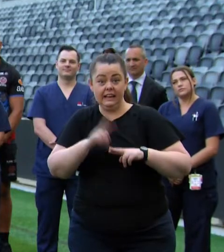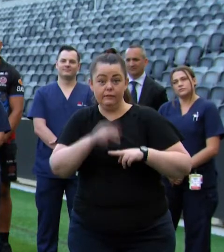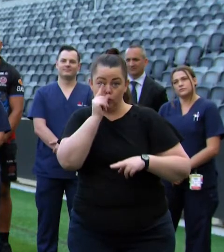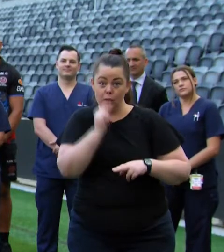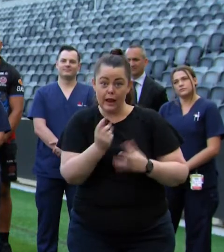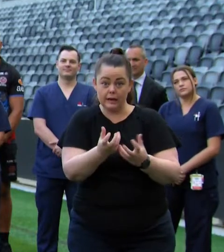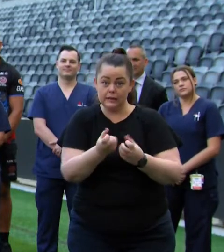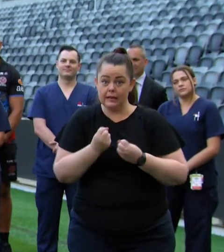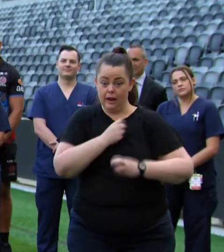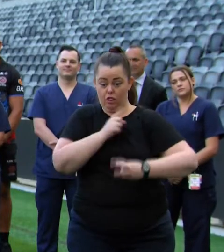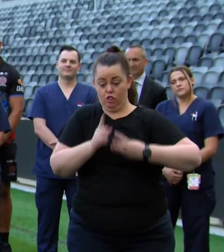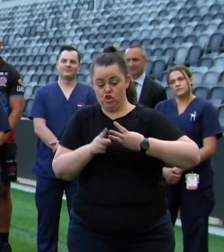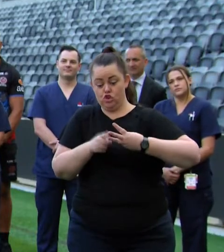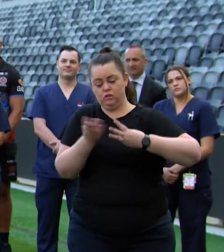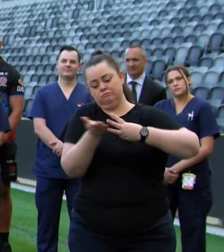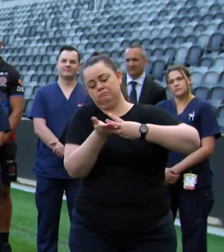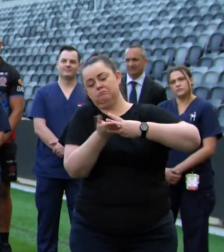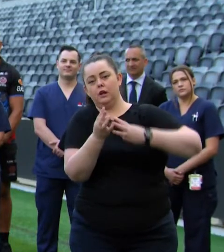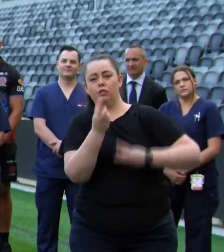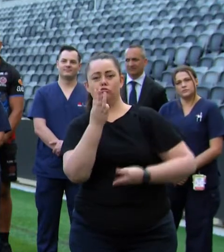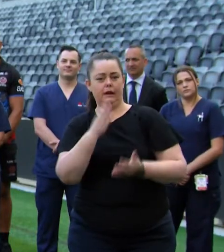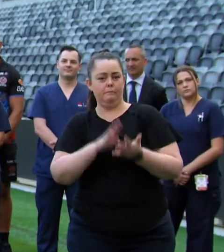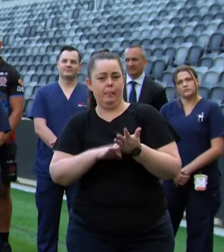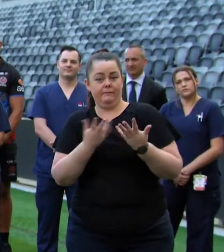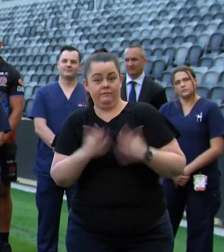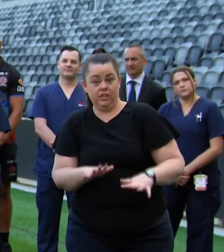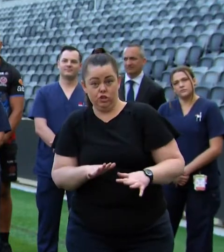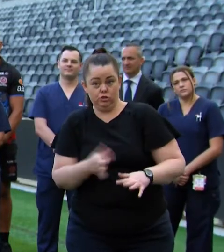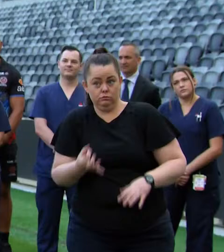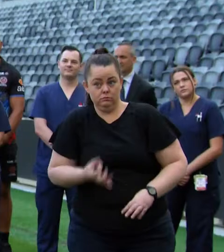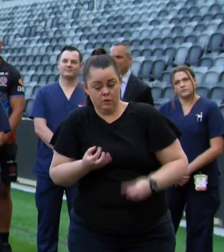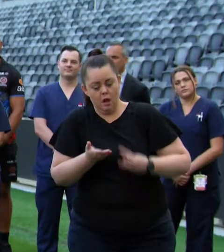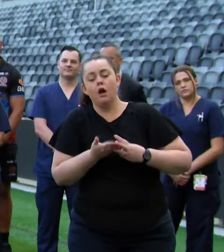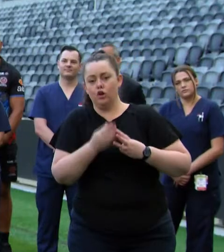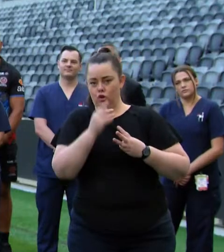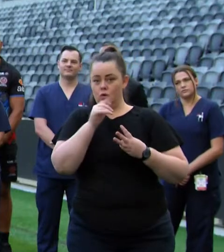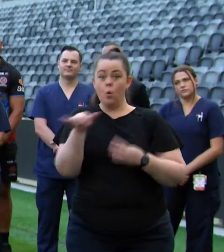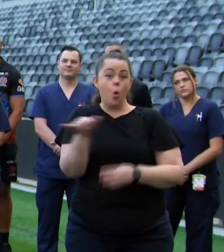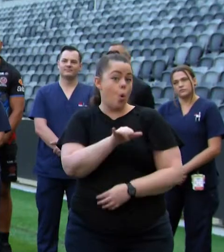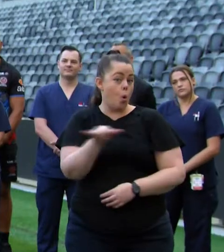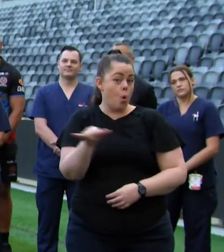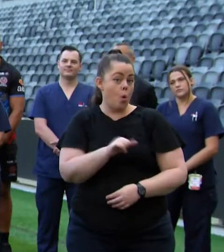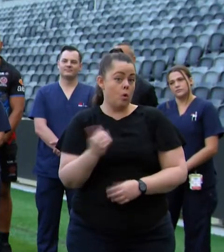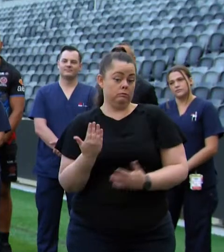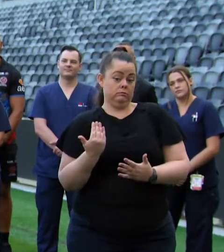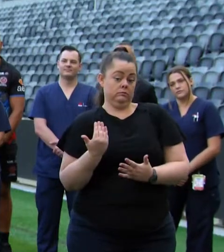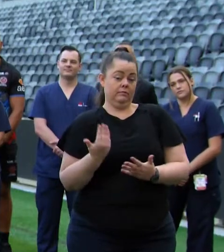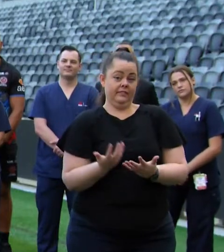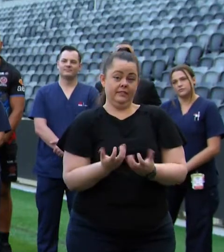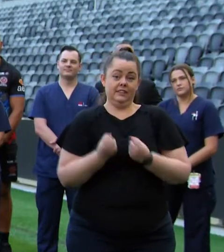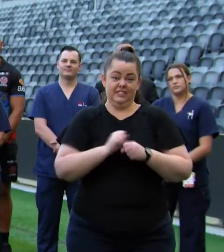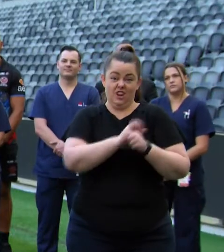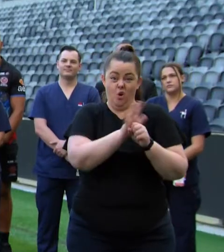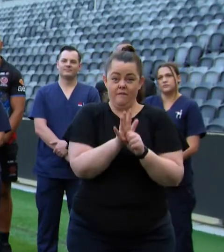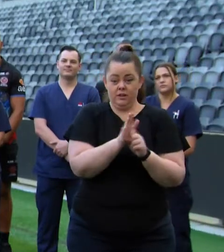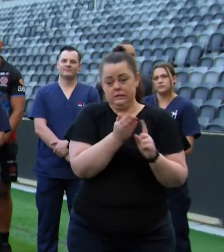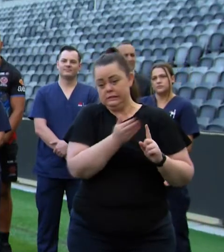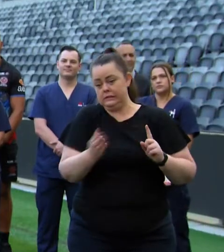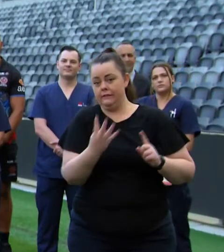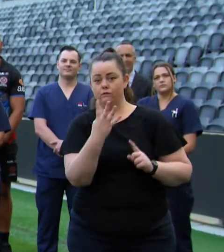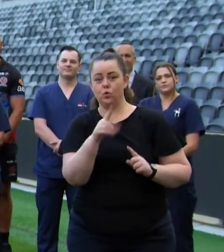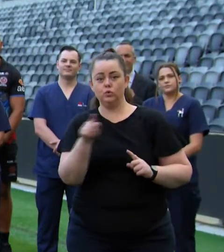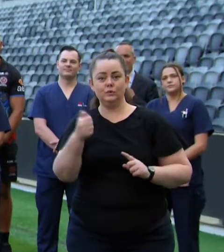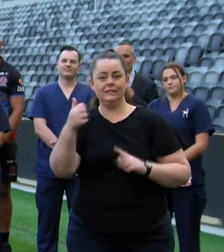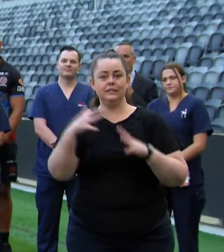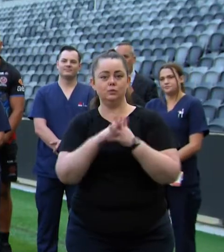since your second dose vaccination, or alternatively 4 to 6 weeks since you've had COVID, please come forward and